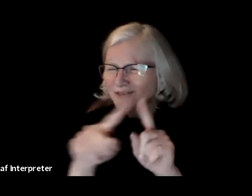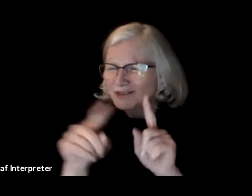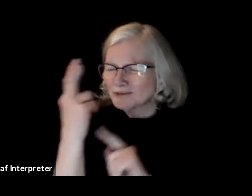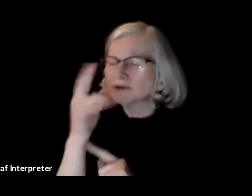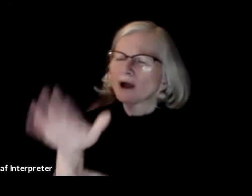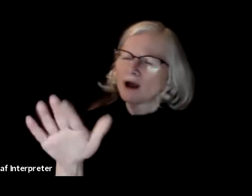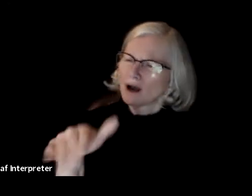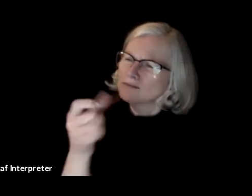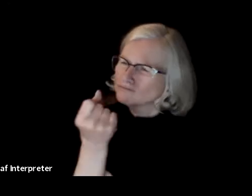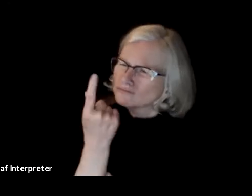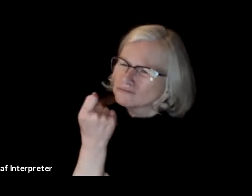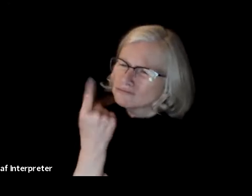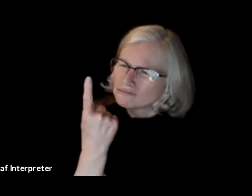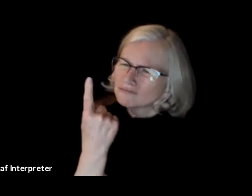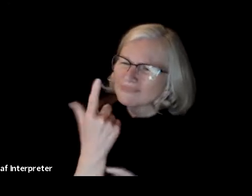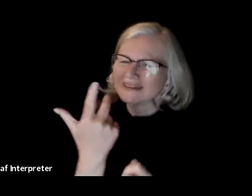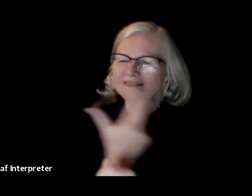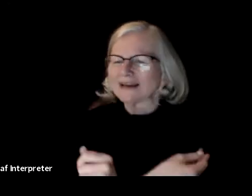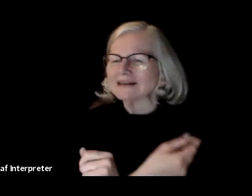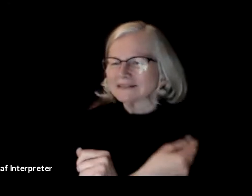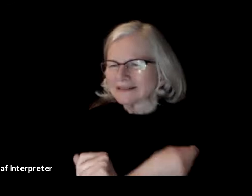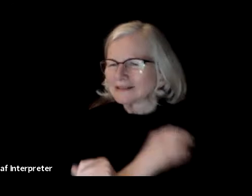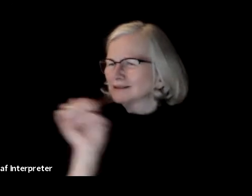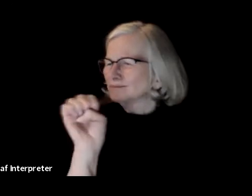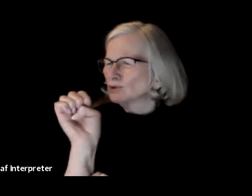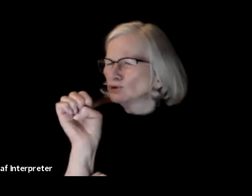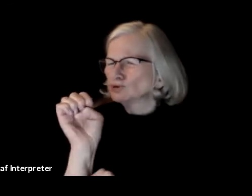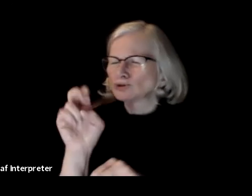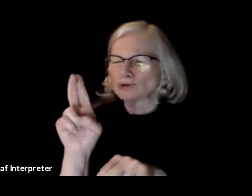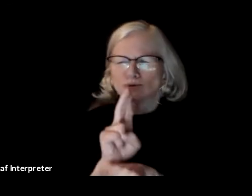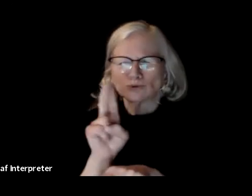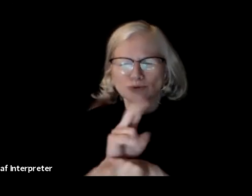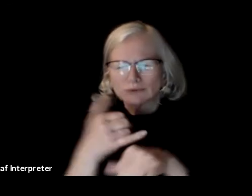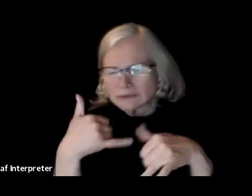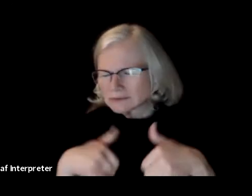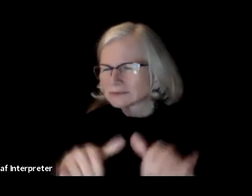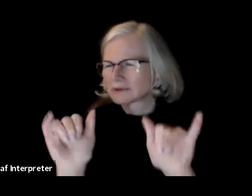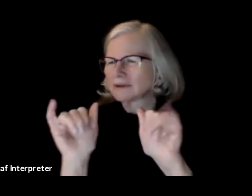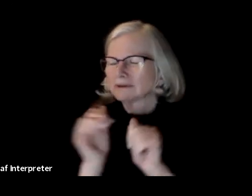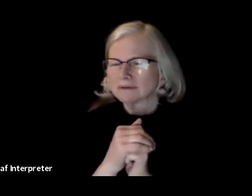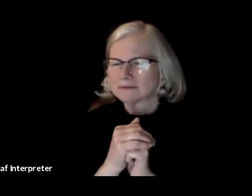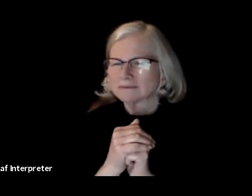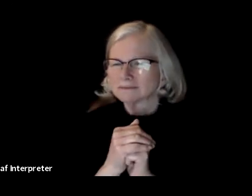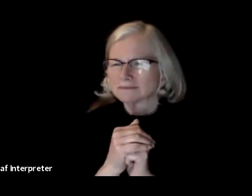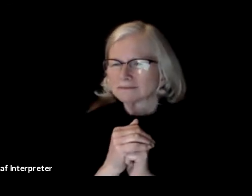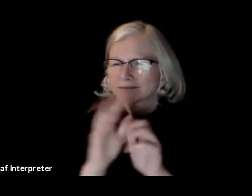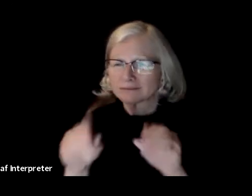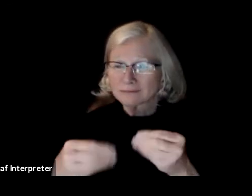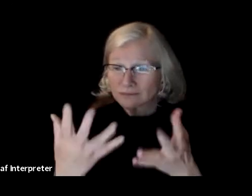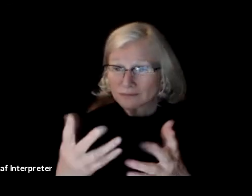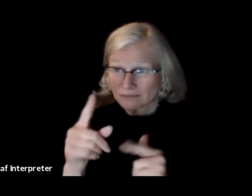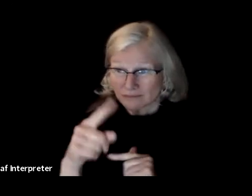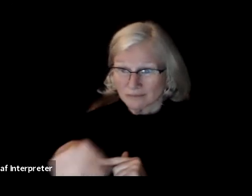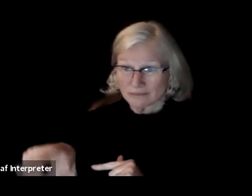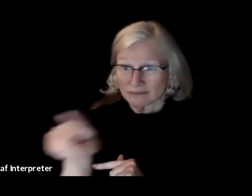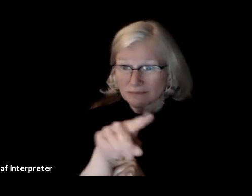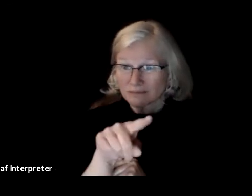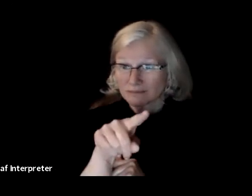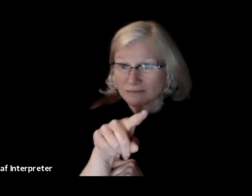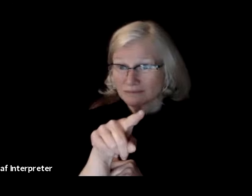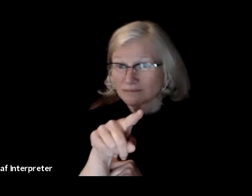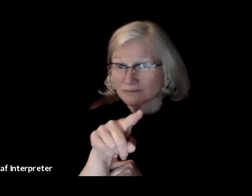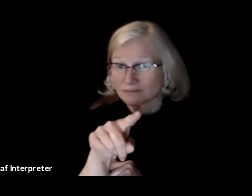use authorization. Our providers across the state are sharing best practices in achieving high rates of